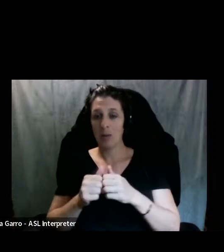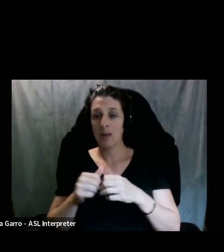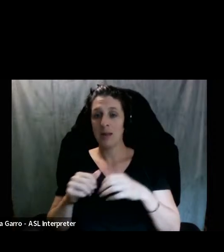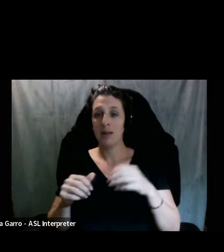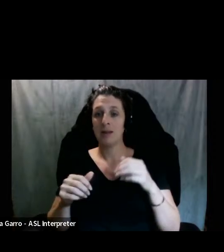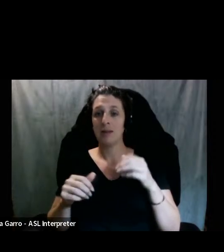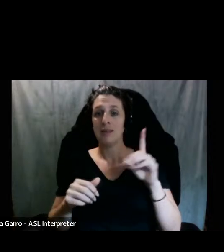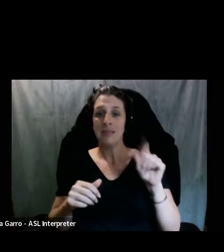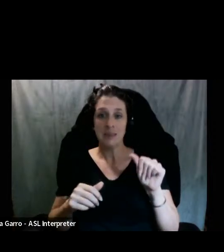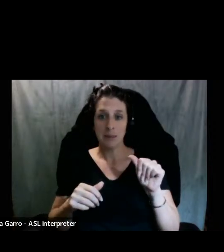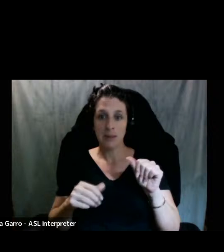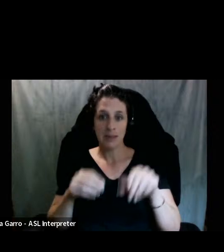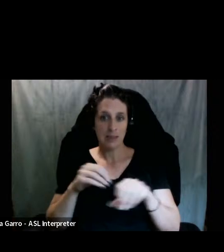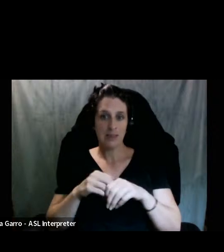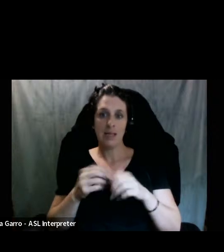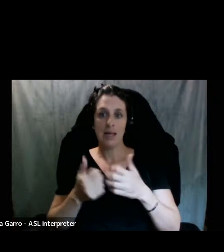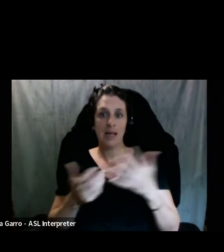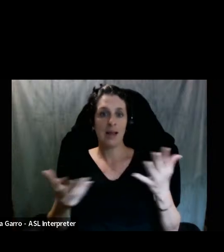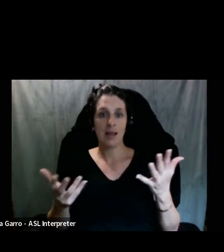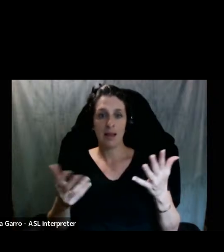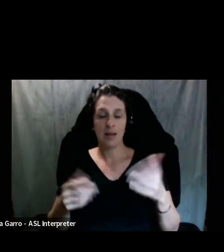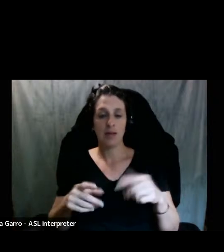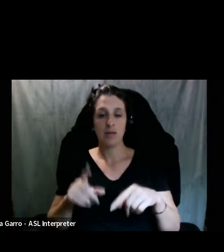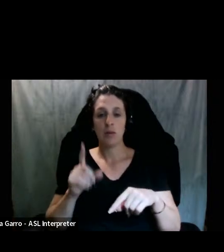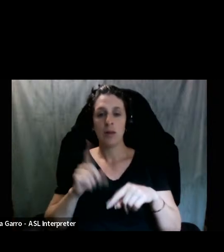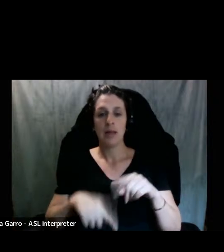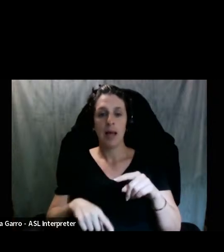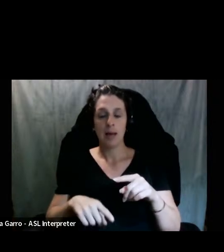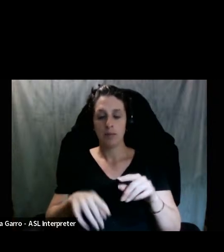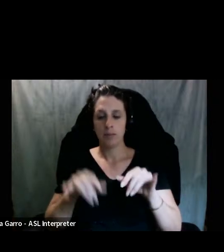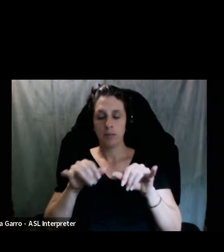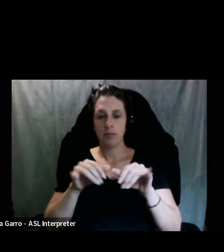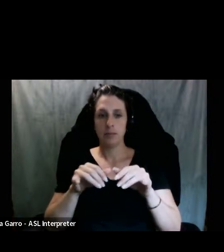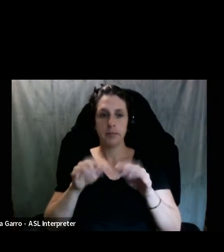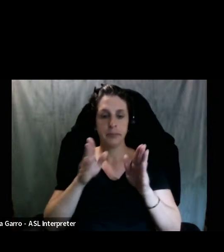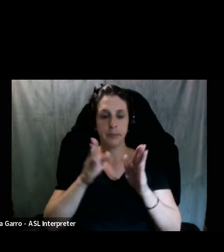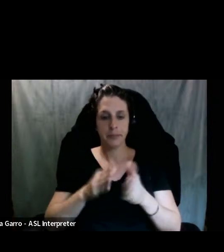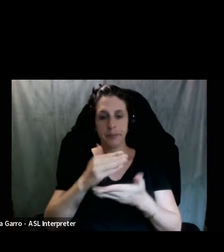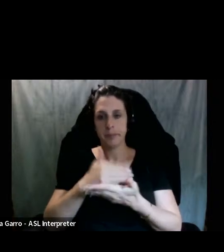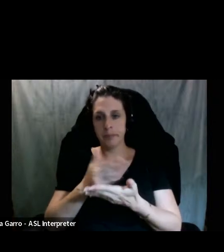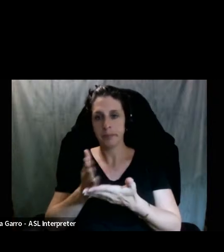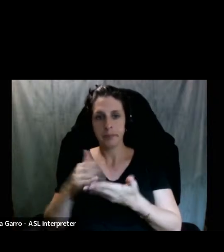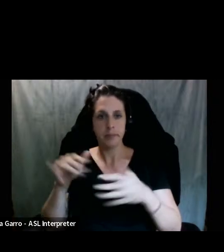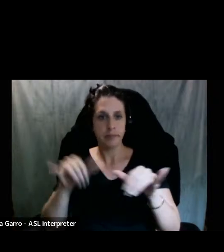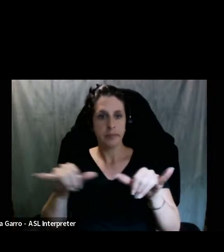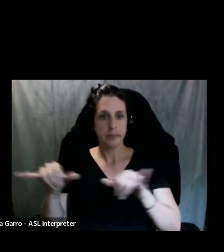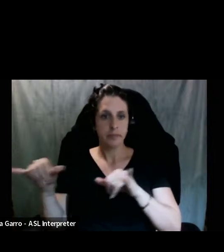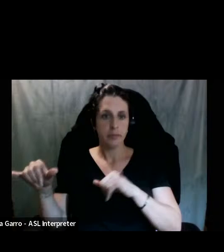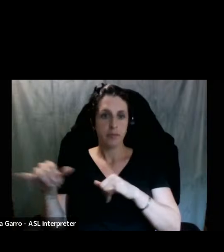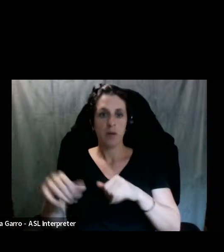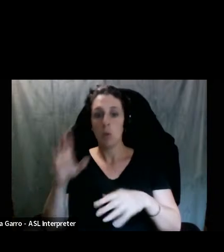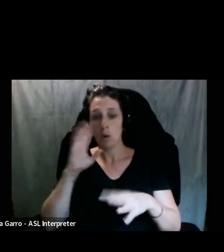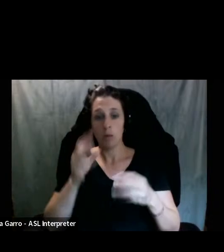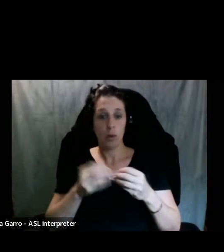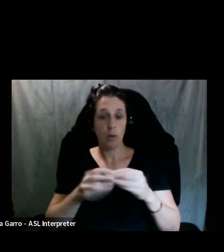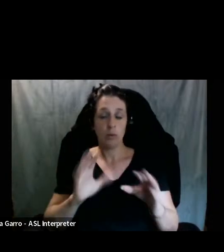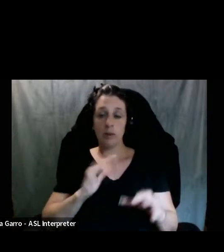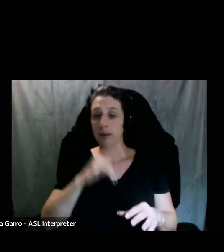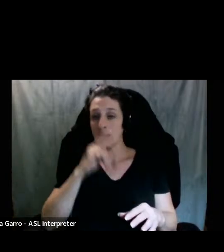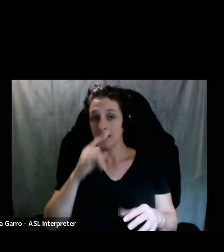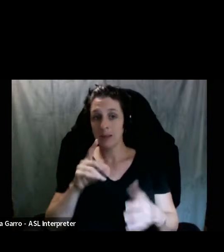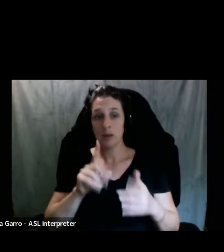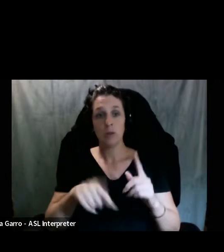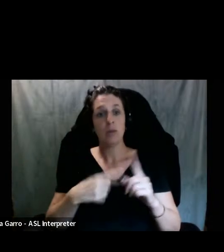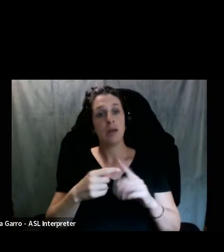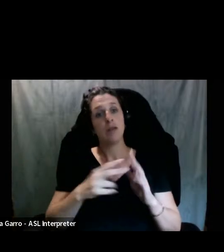So it cannot be cookie cutter all the time. We'll lose our kids. And so when I read